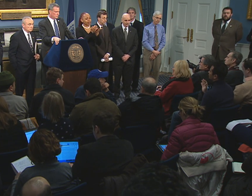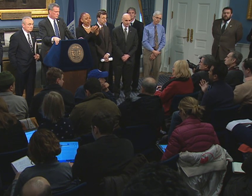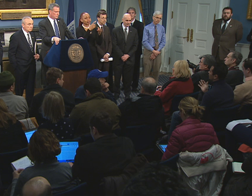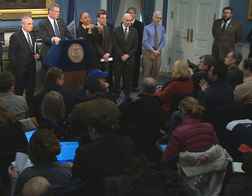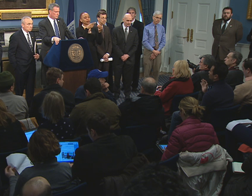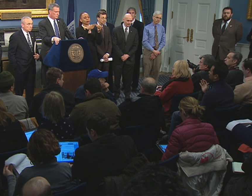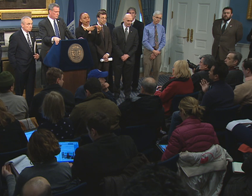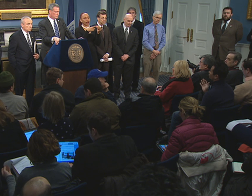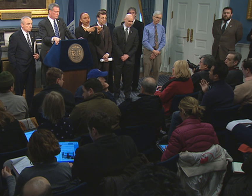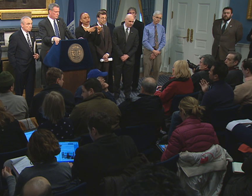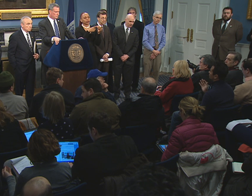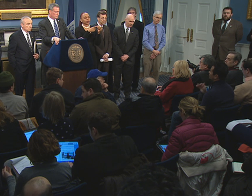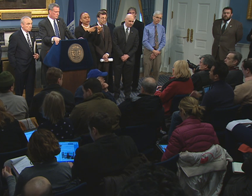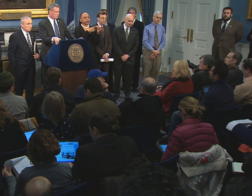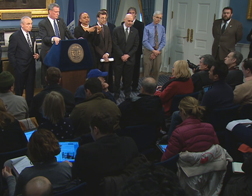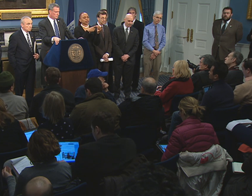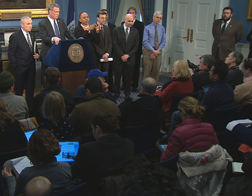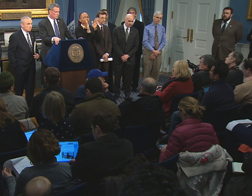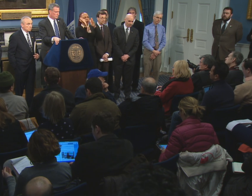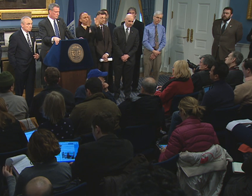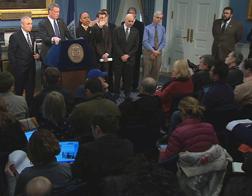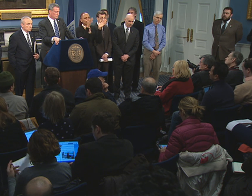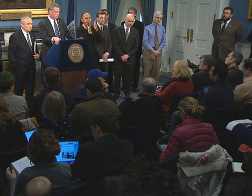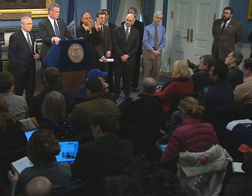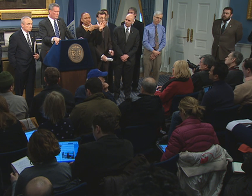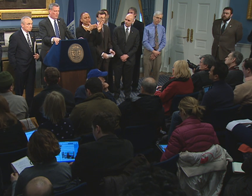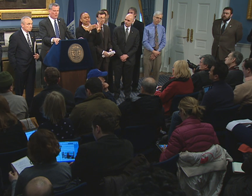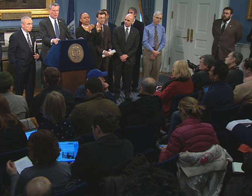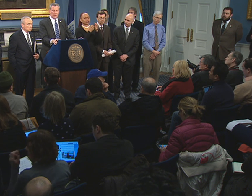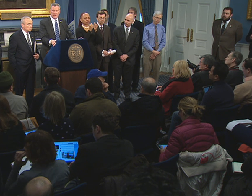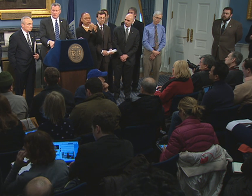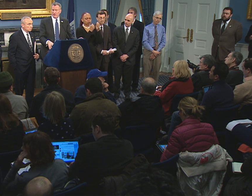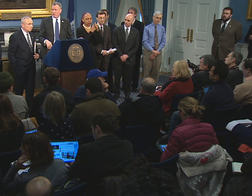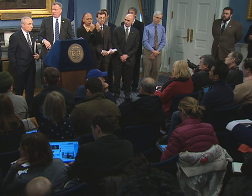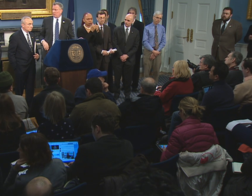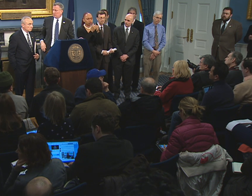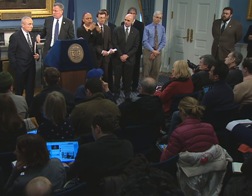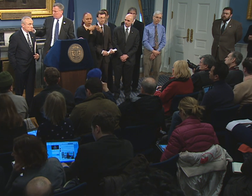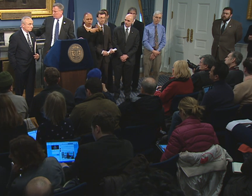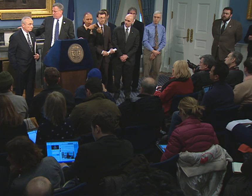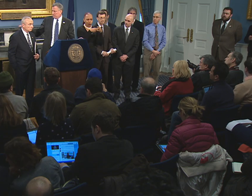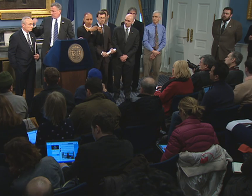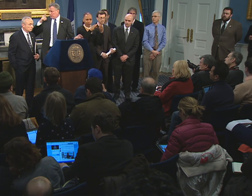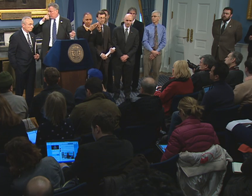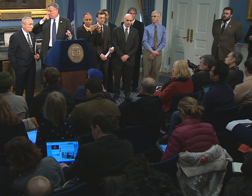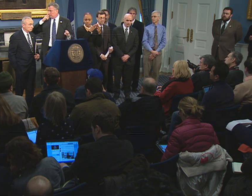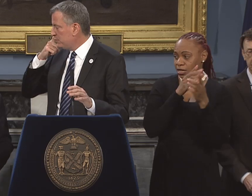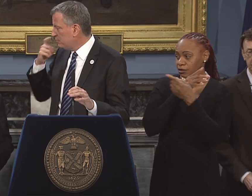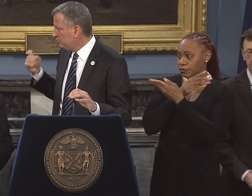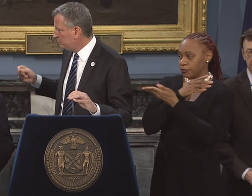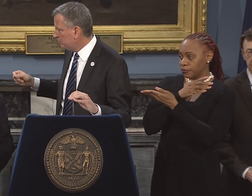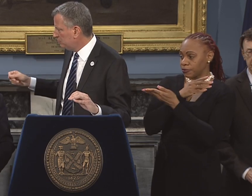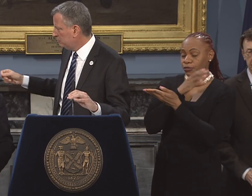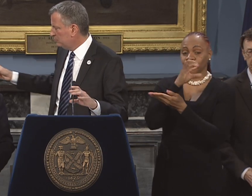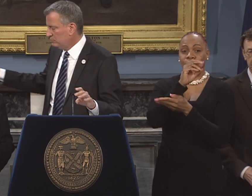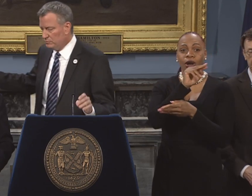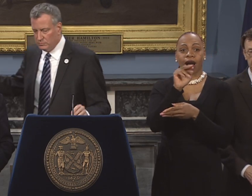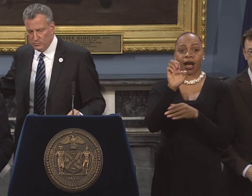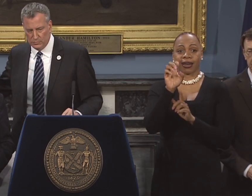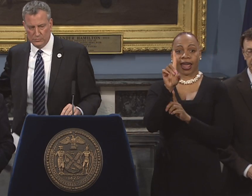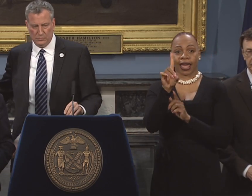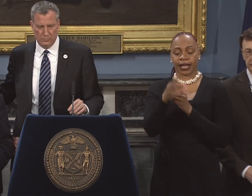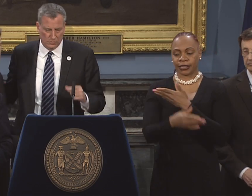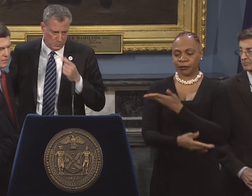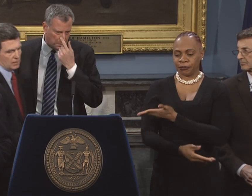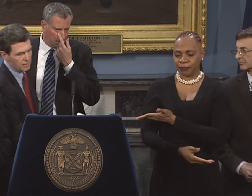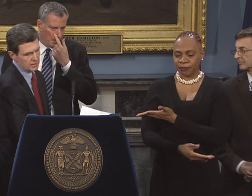has caused any kind of structural problems across the city? In general, do you want to speak to Con Ed first?